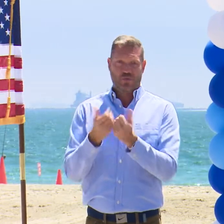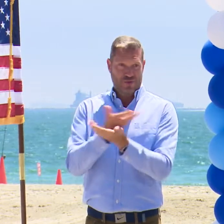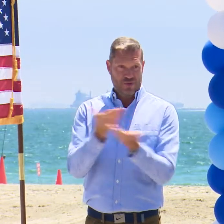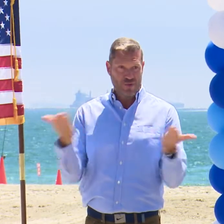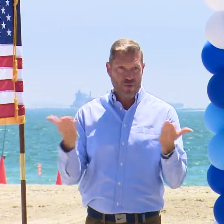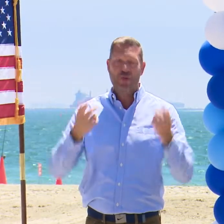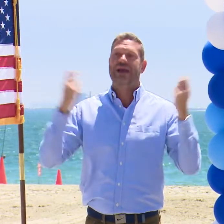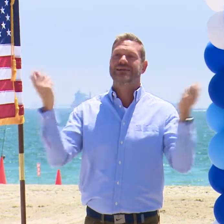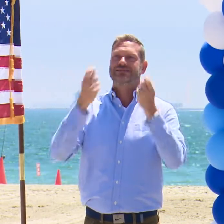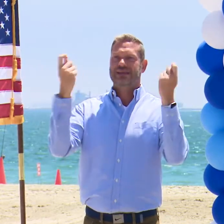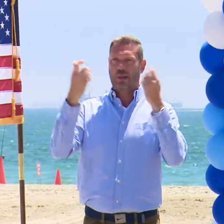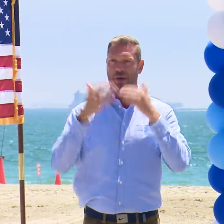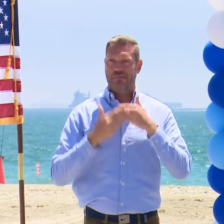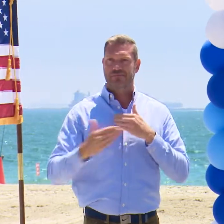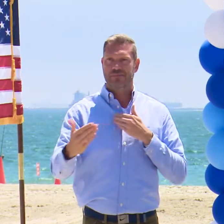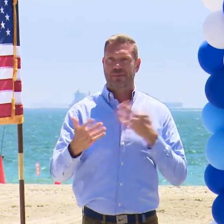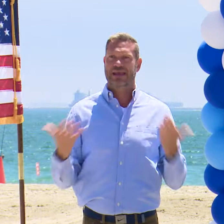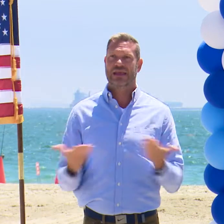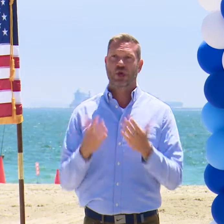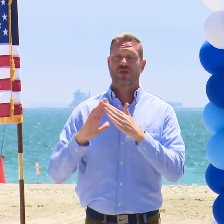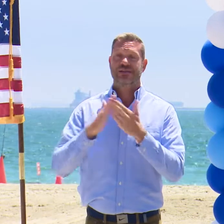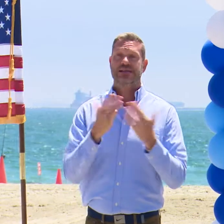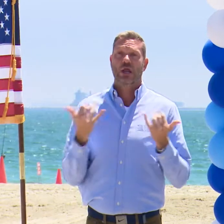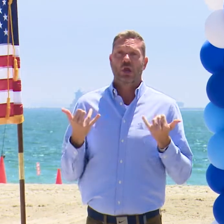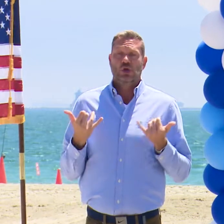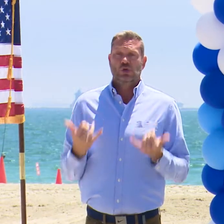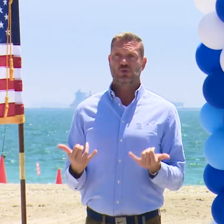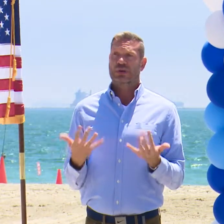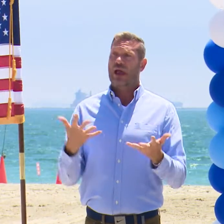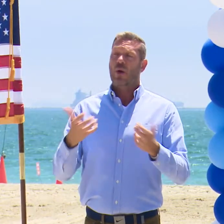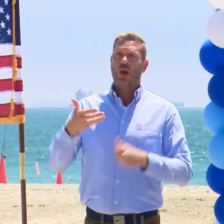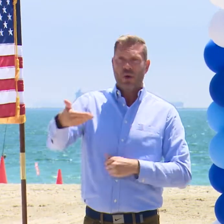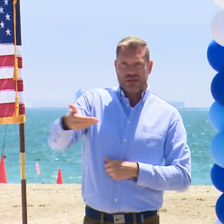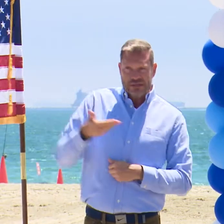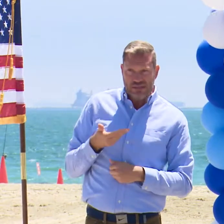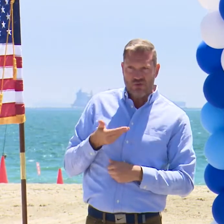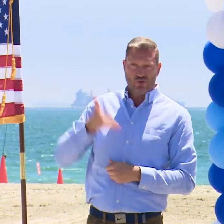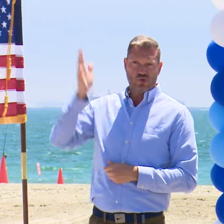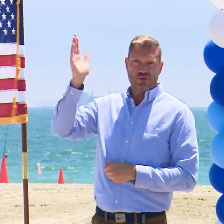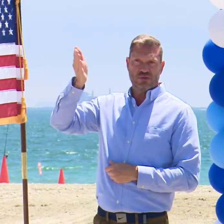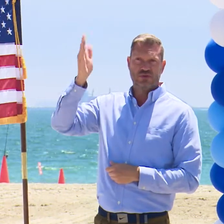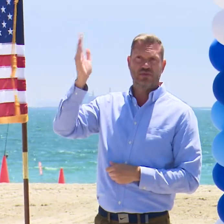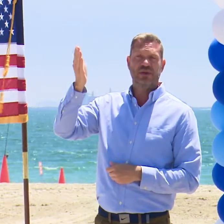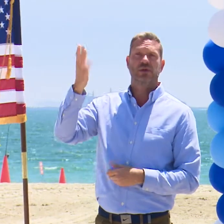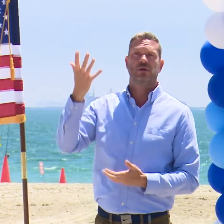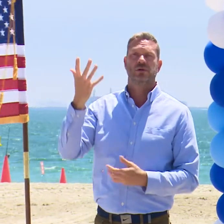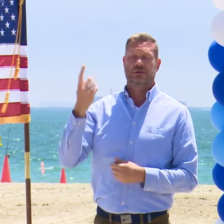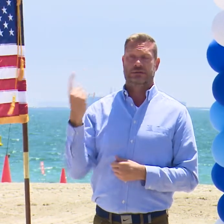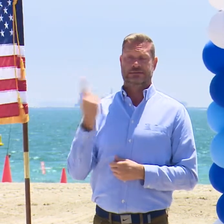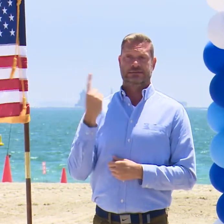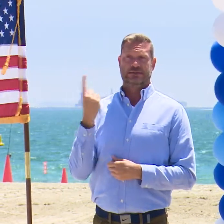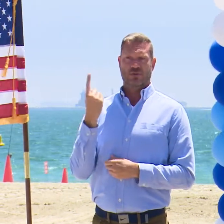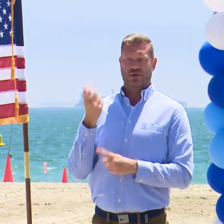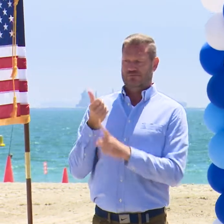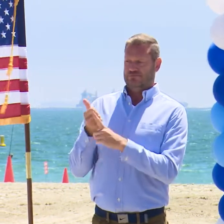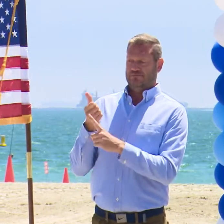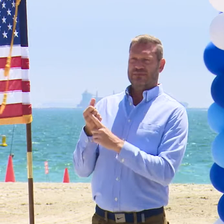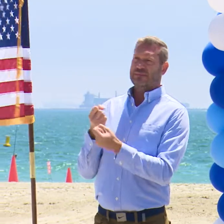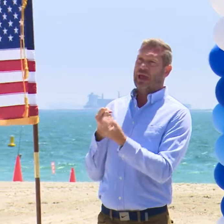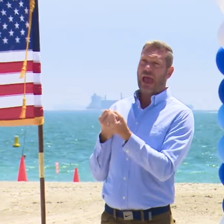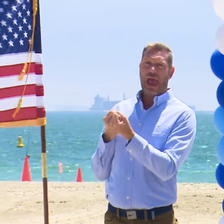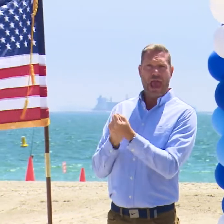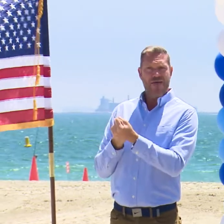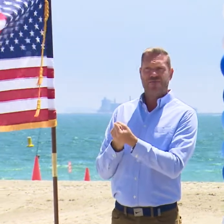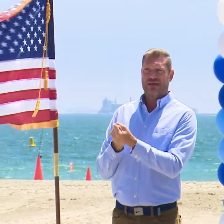forward for the city. And with that, I'd like to introduce our next speaker, someone who actually has been an advocate for